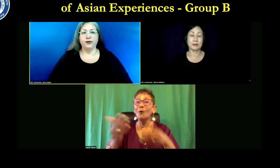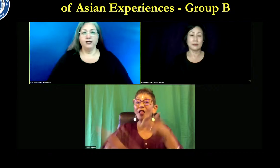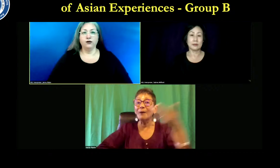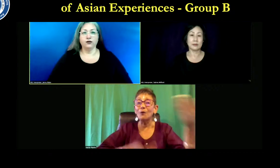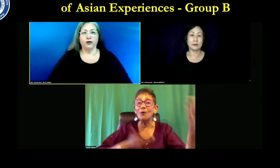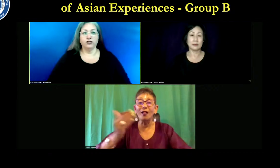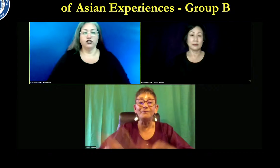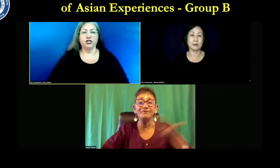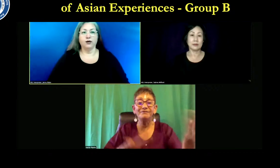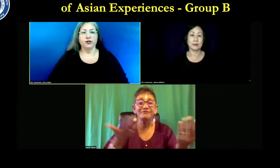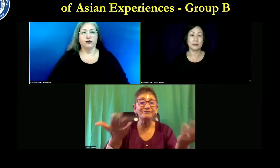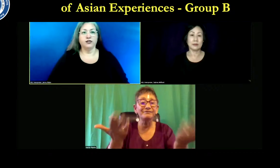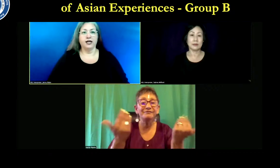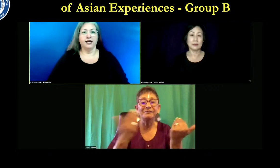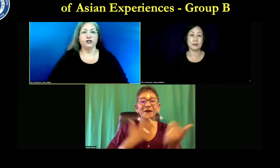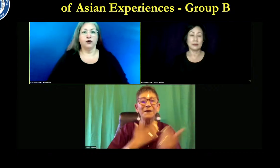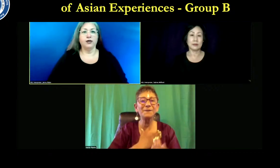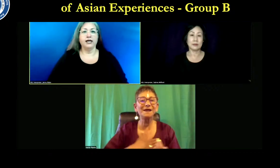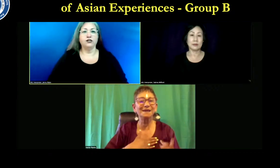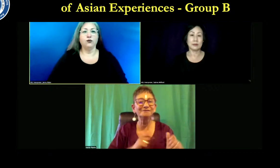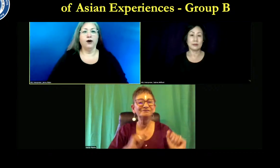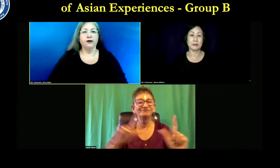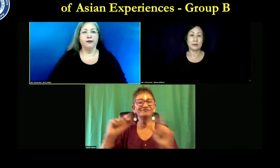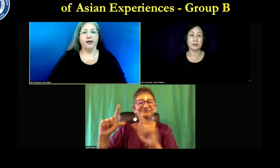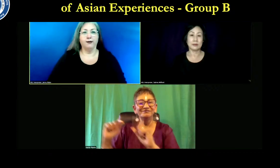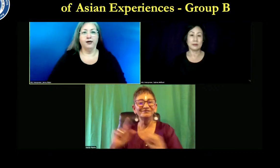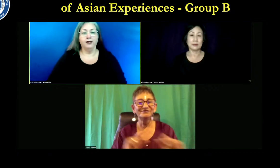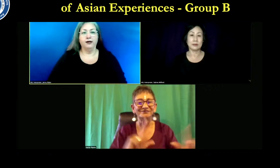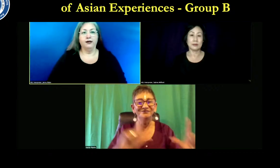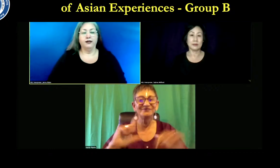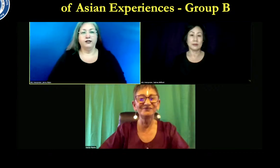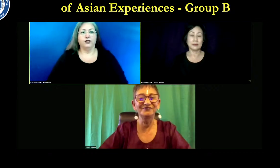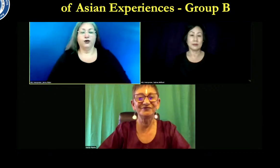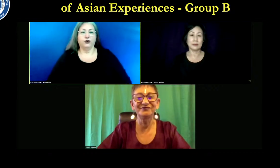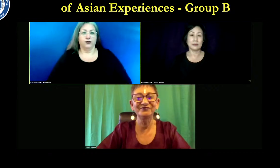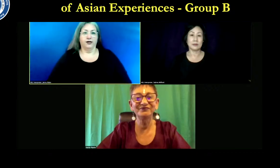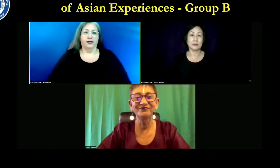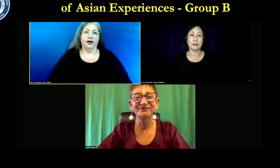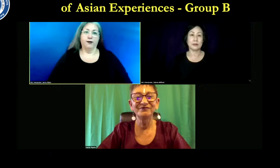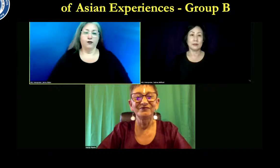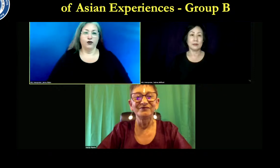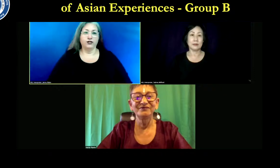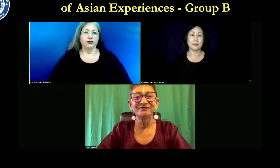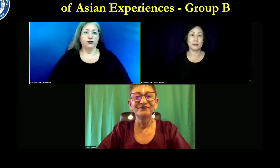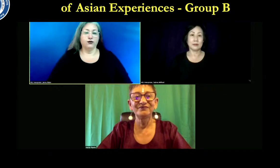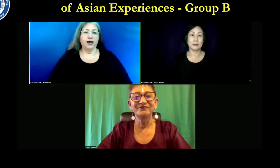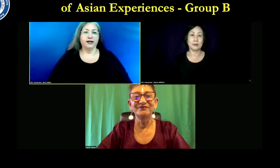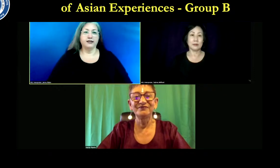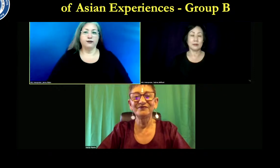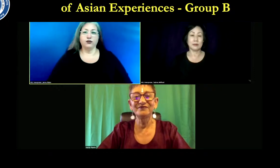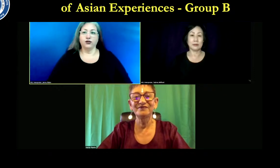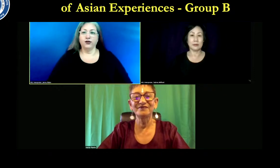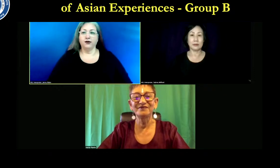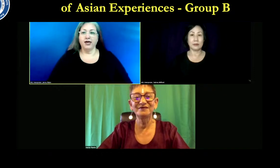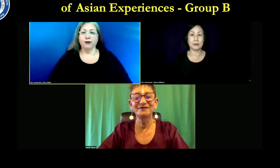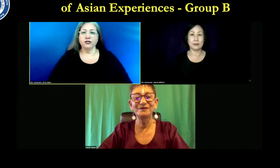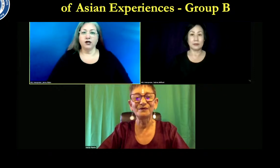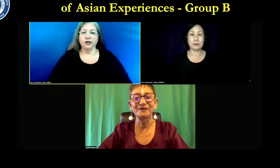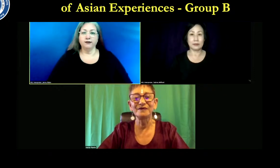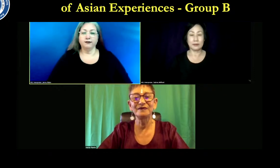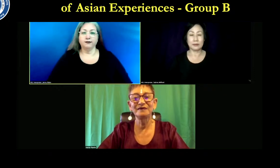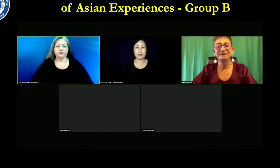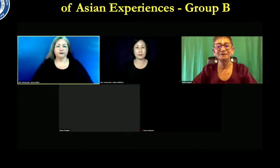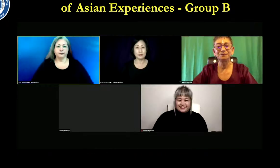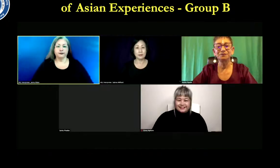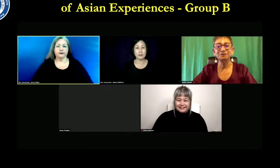have Group B who is going to share with you tonight. So I would like to welcome them. So I'm going to ask them to turn their cameras